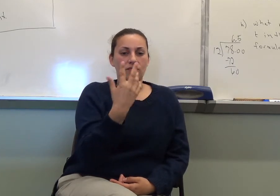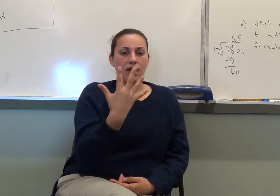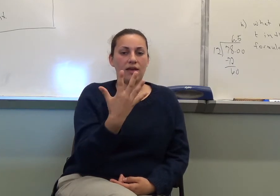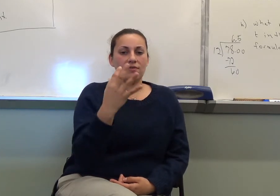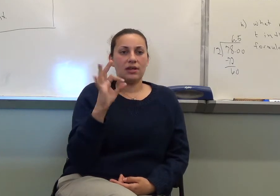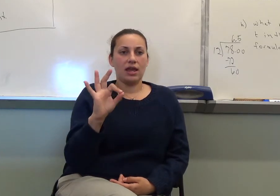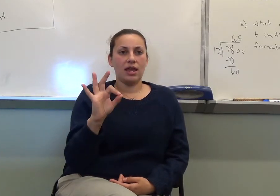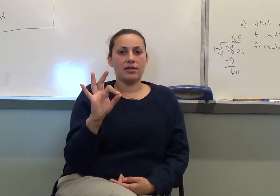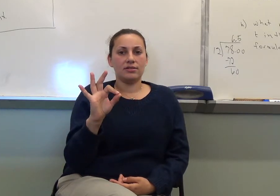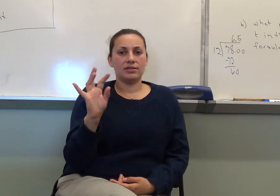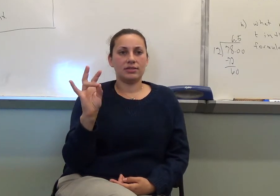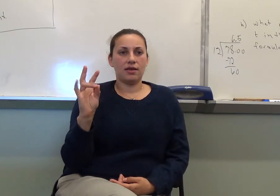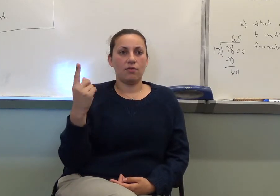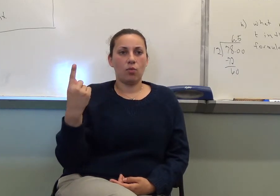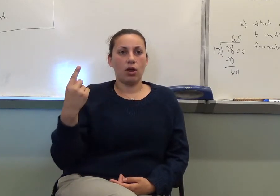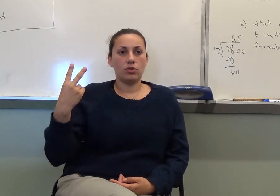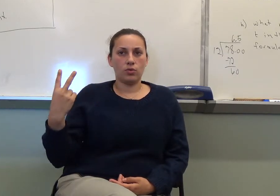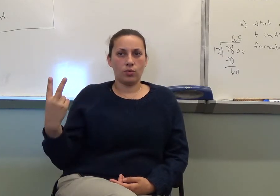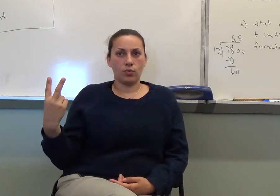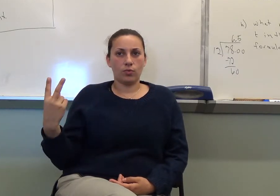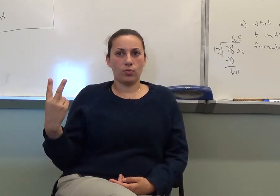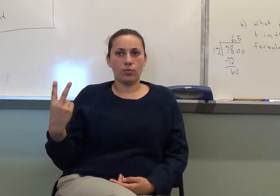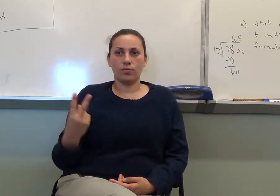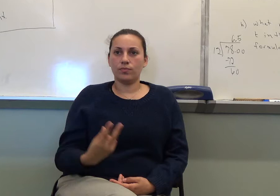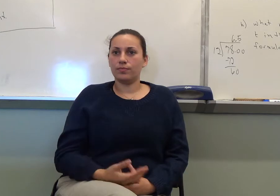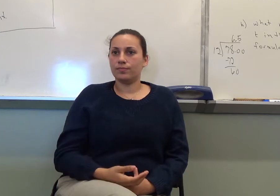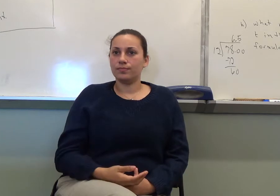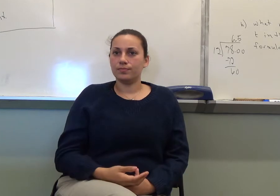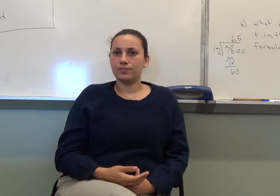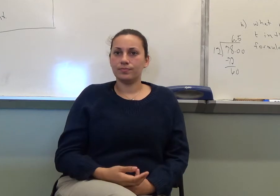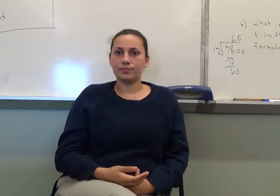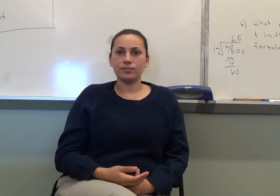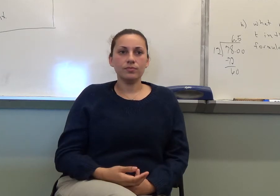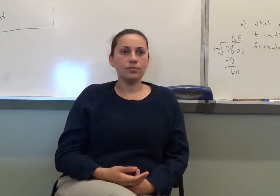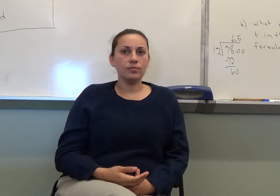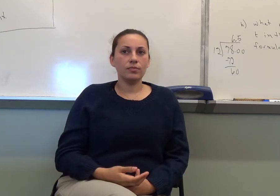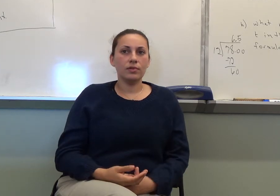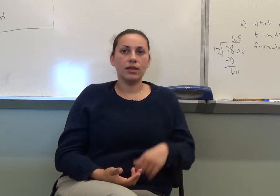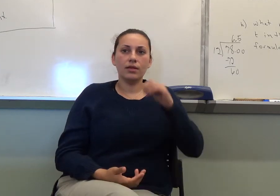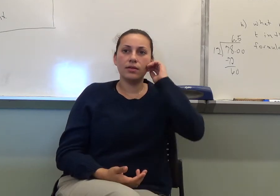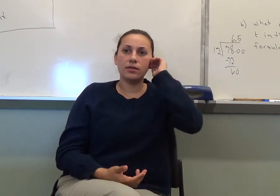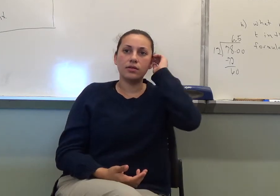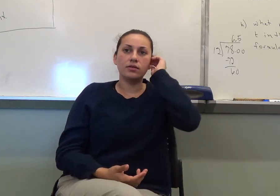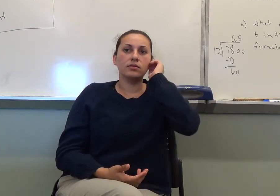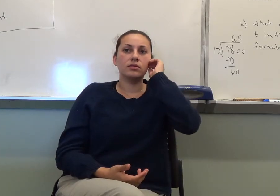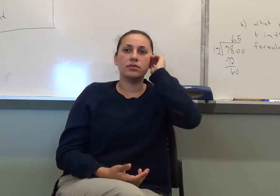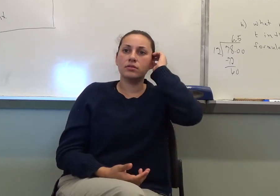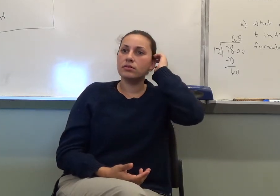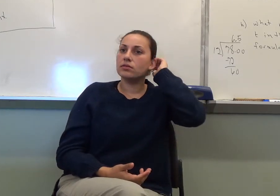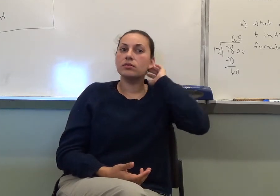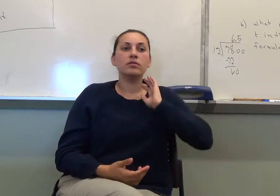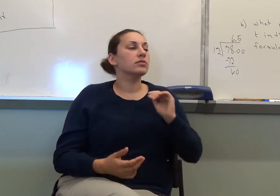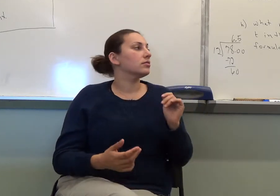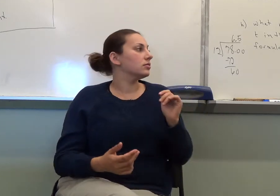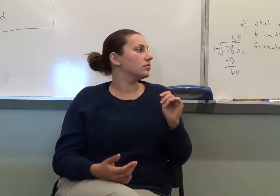1.259712, right? Everybody get that number? No. No? I got 1.36.